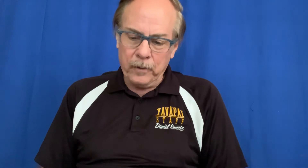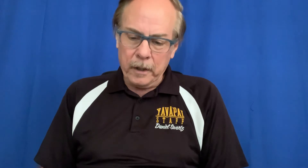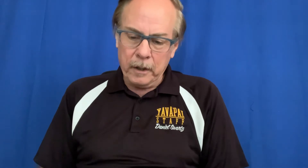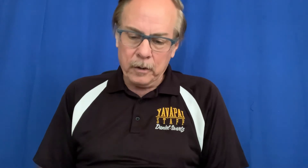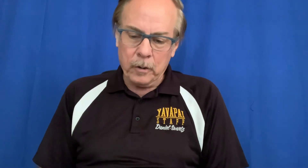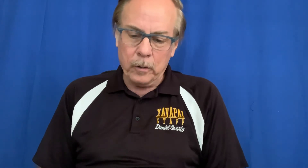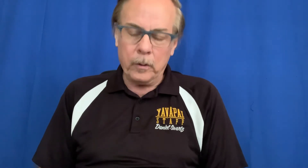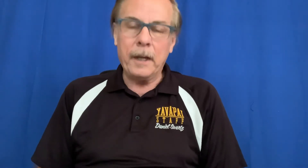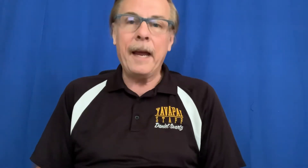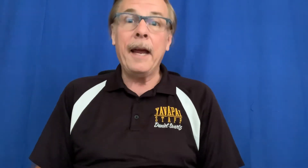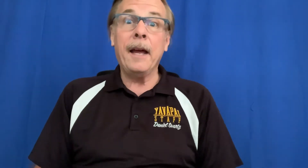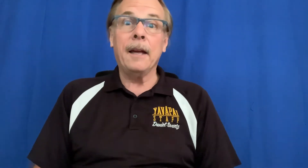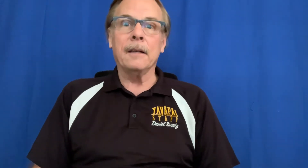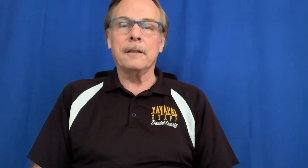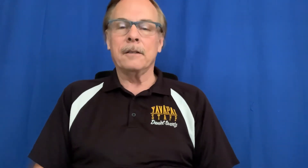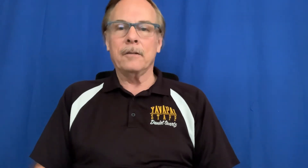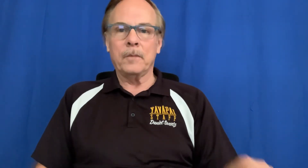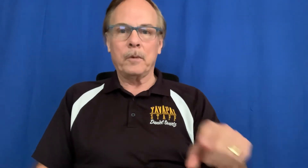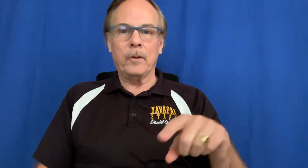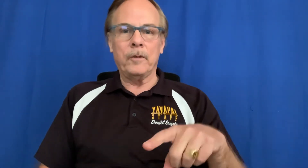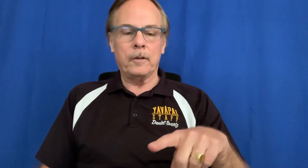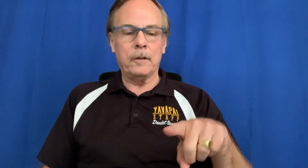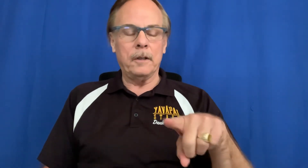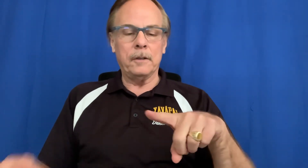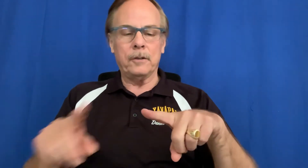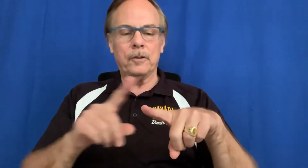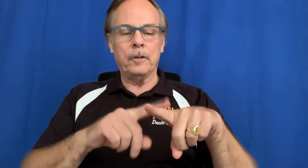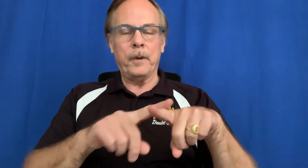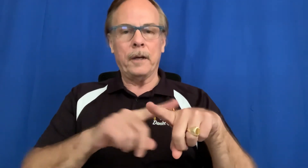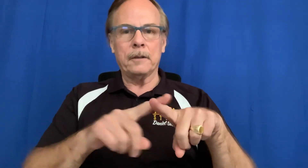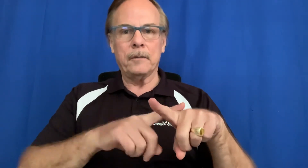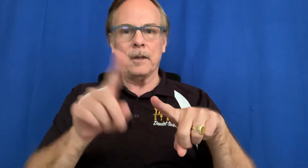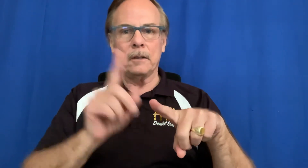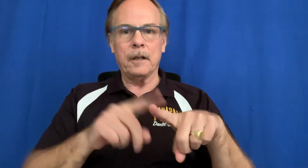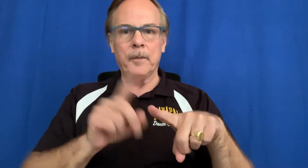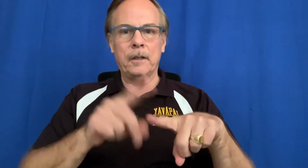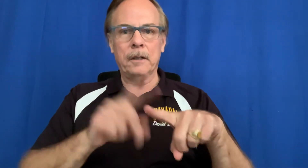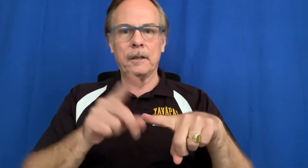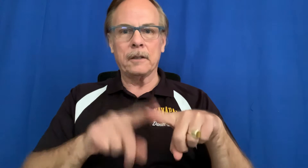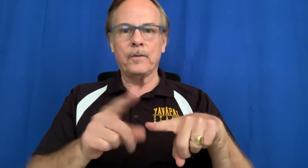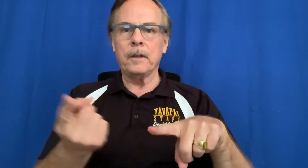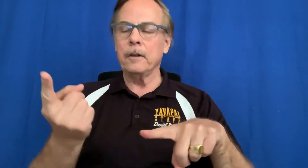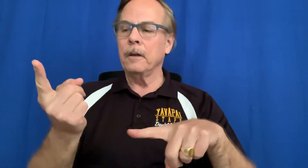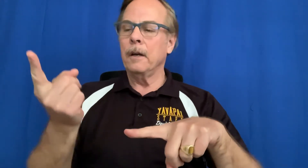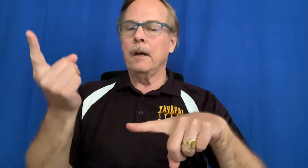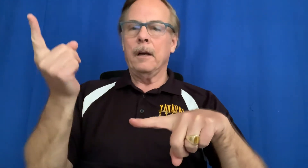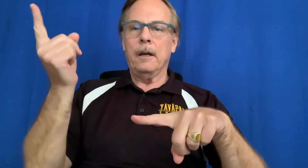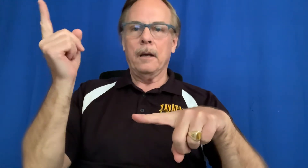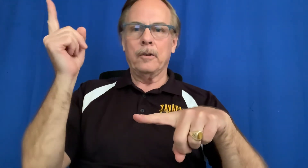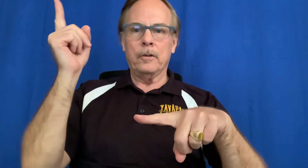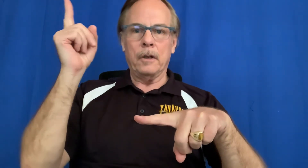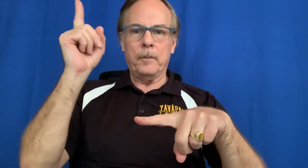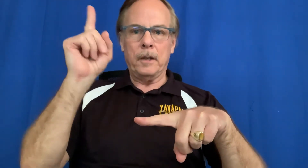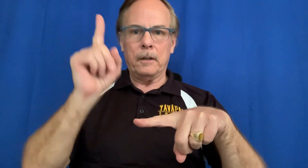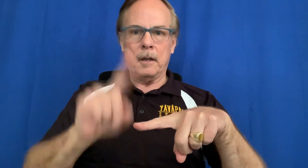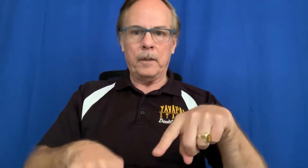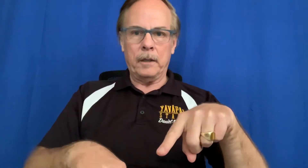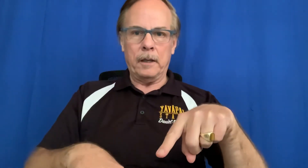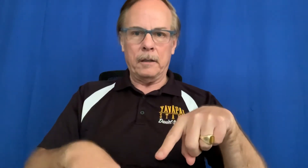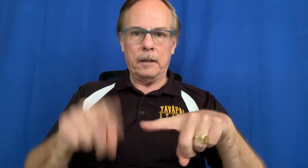preventing you. Can't. Remember, we've learned this. Your passive non-dominant index finger and your dominant coming down like